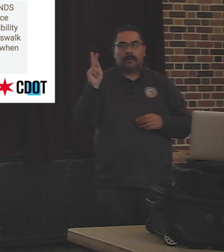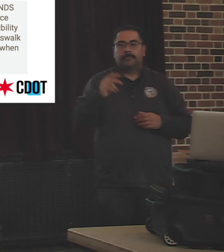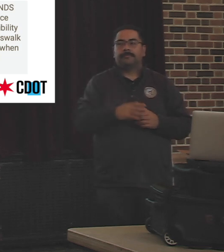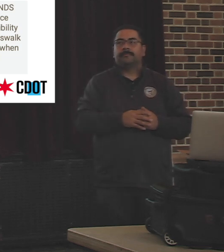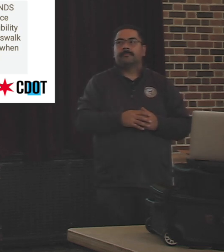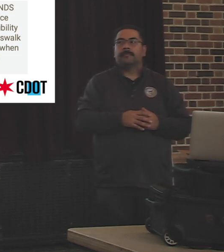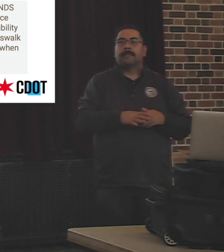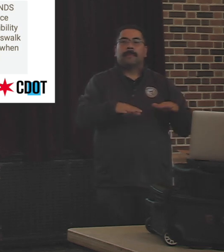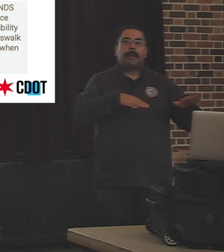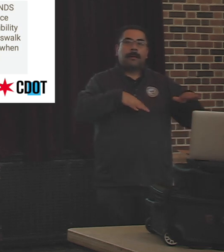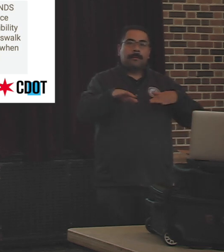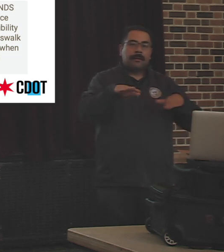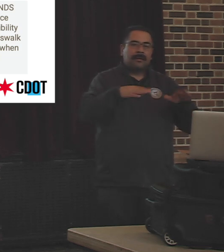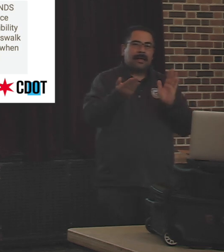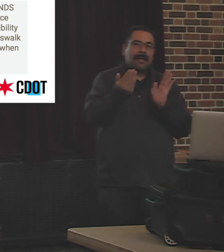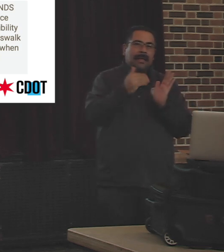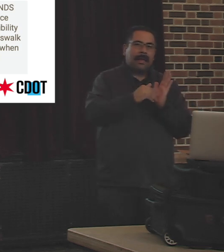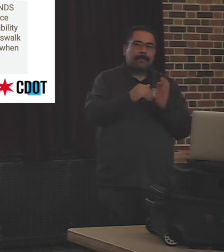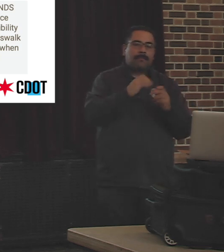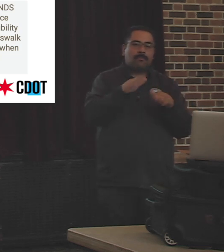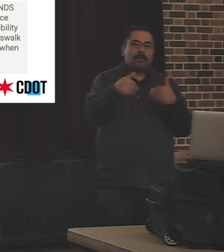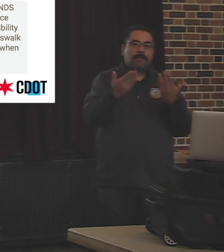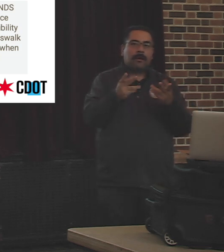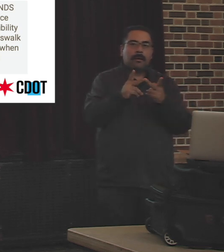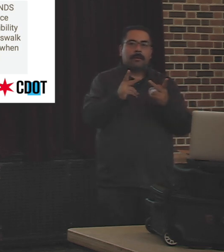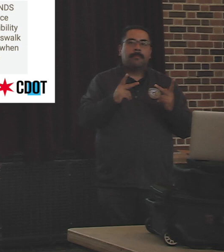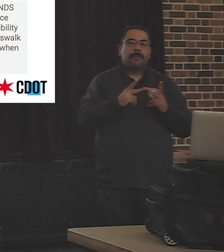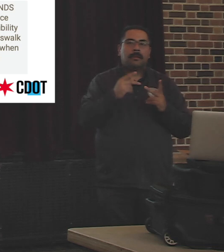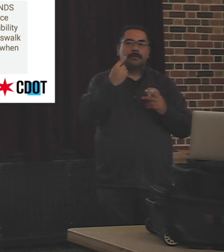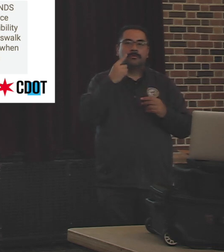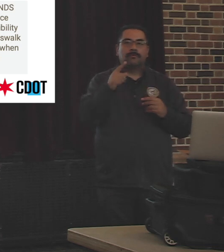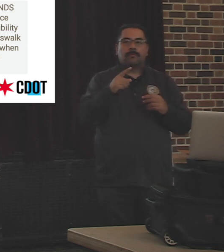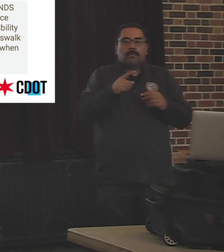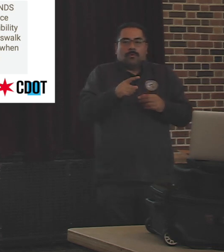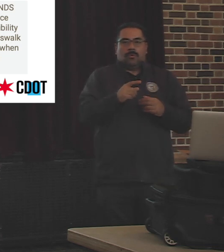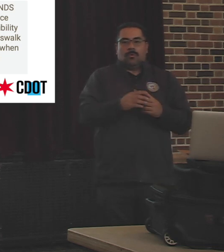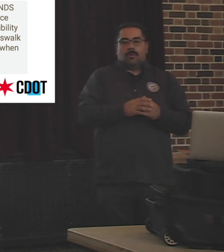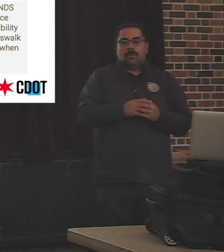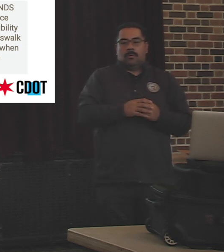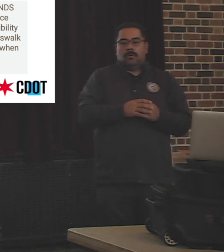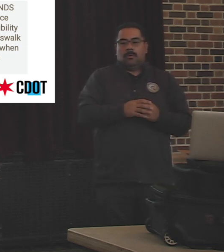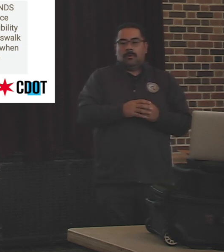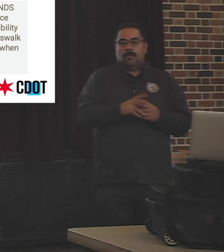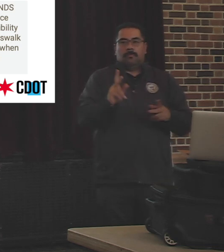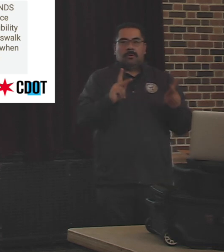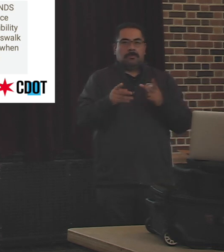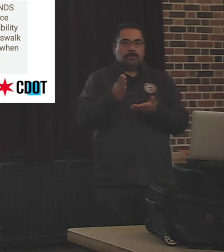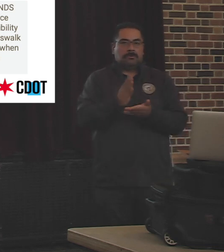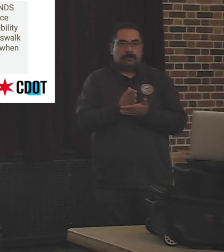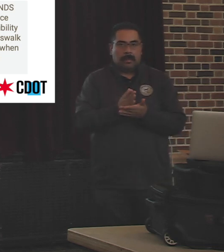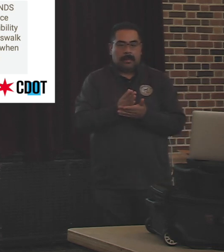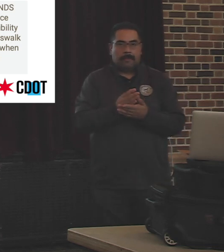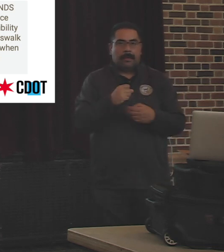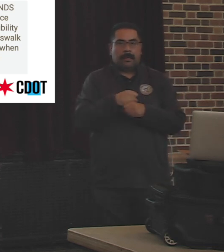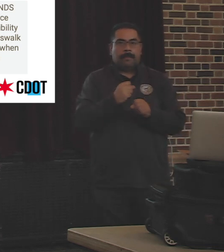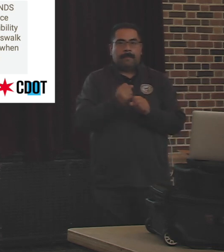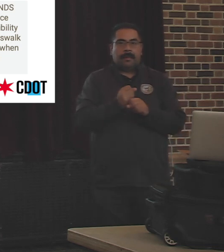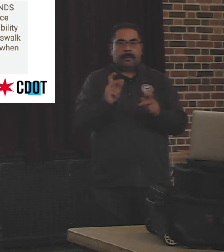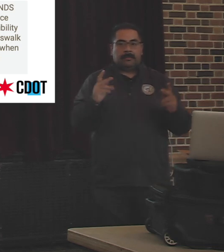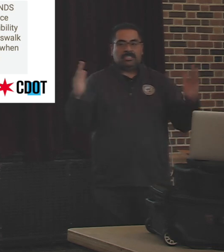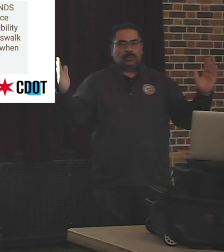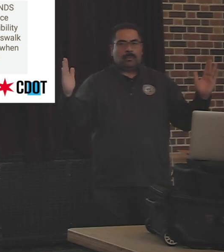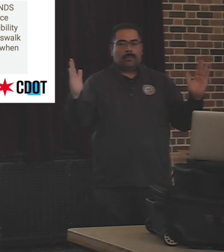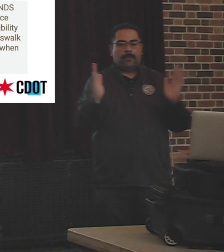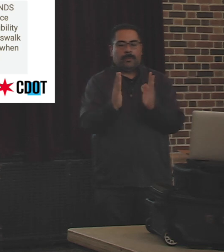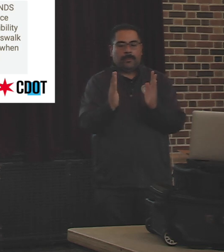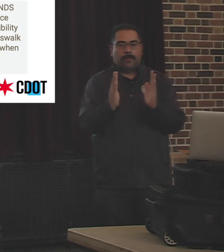Pedestrian refuge islands, again, sort of provides a place for pedestrians to stop as they're crossing the street, and it shortens that distance.